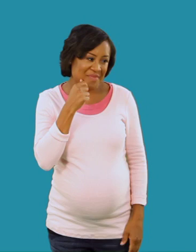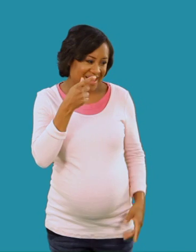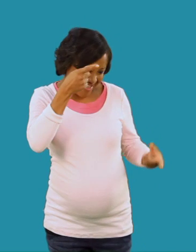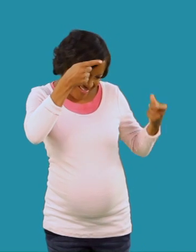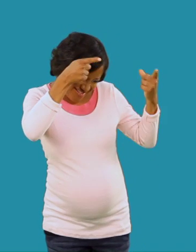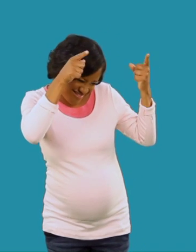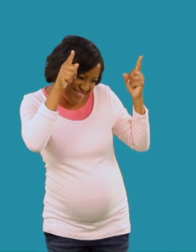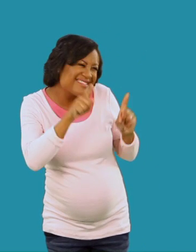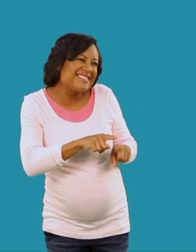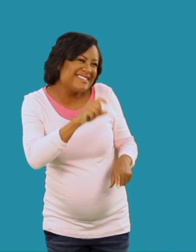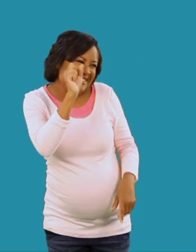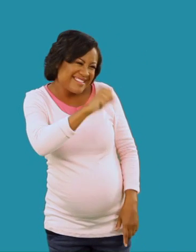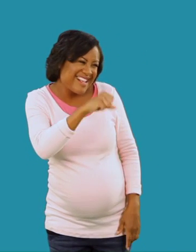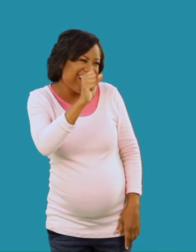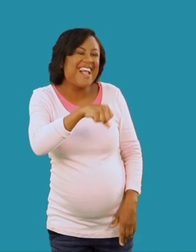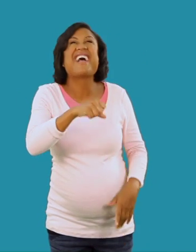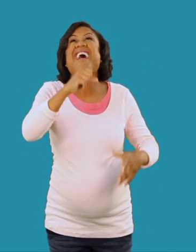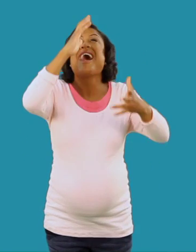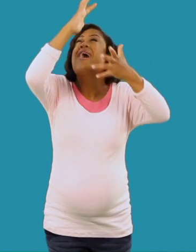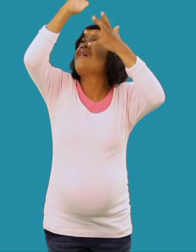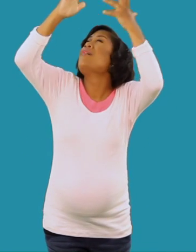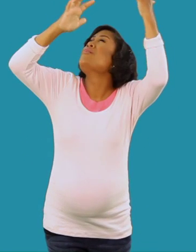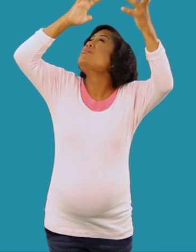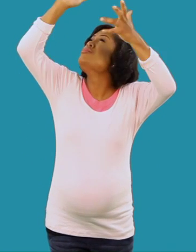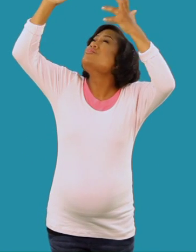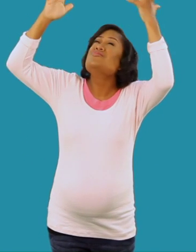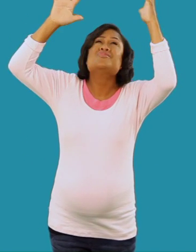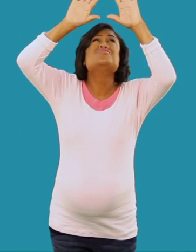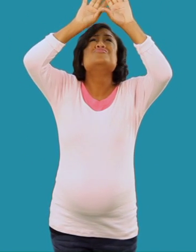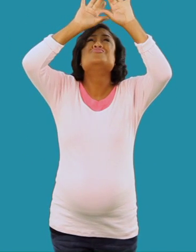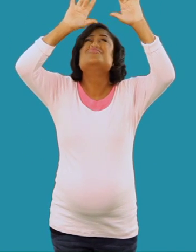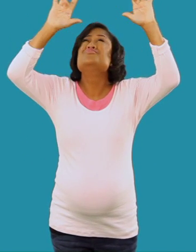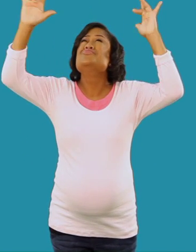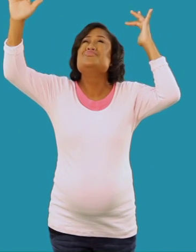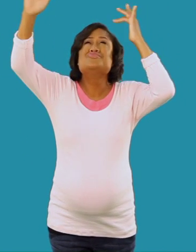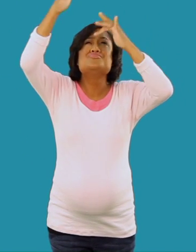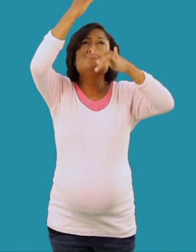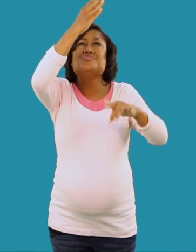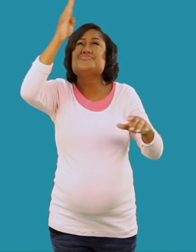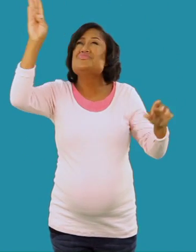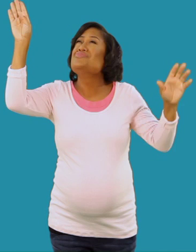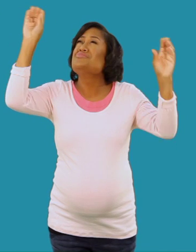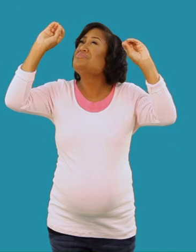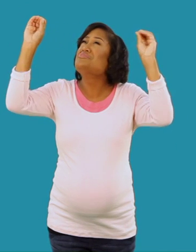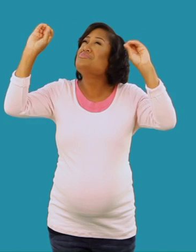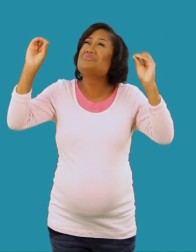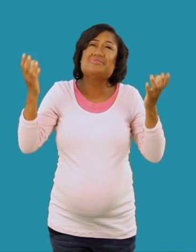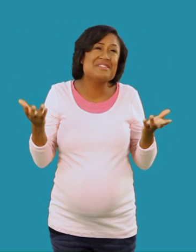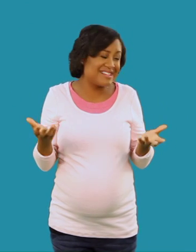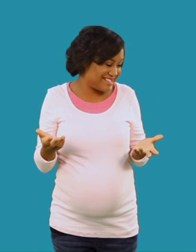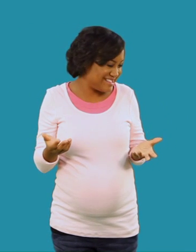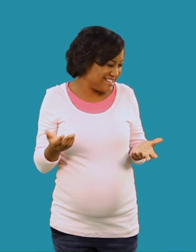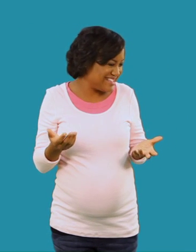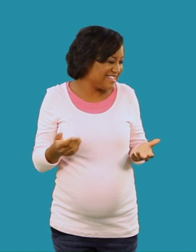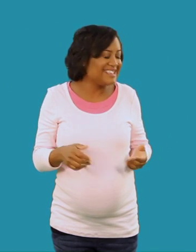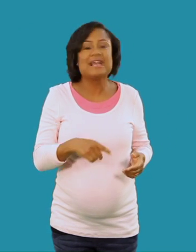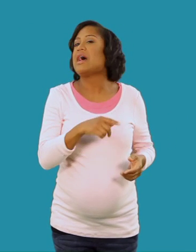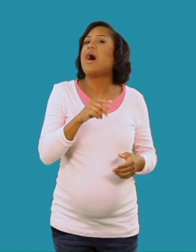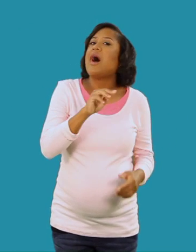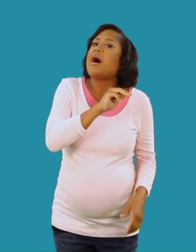says Amber. There is hardly a cloud in the sky. The air is fresh, not too hot